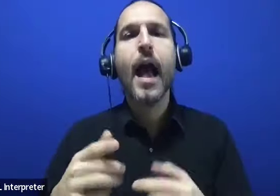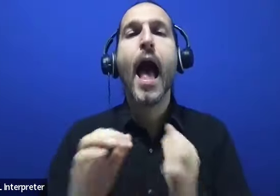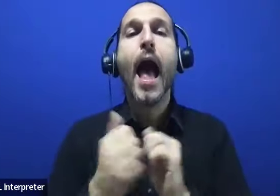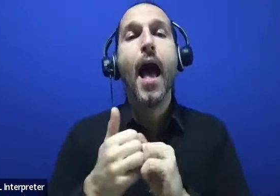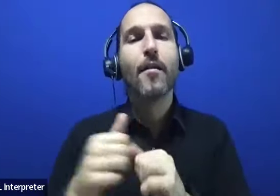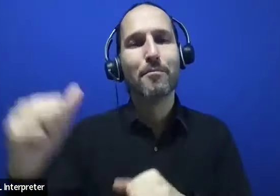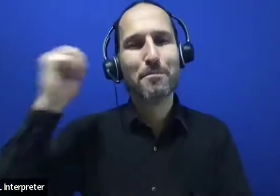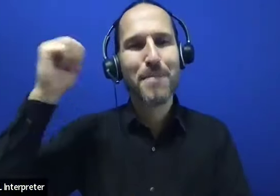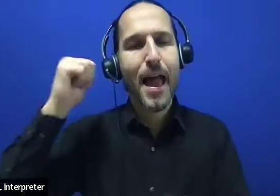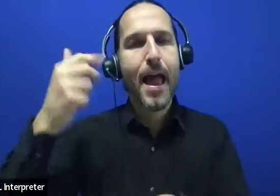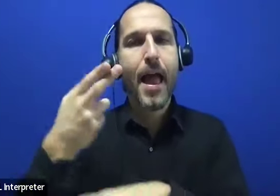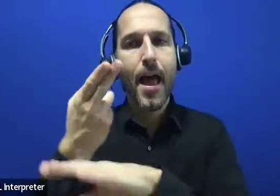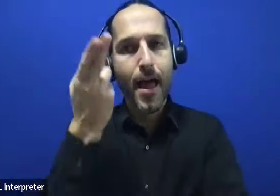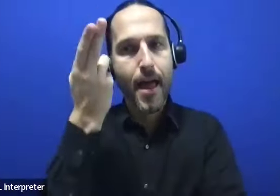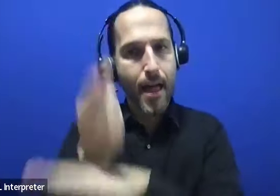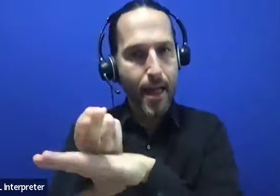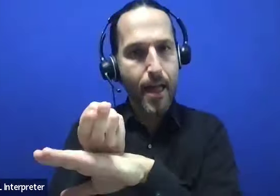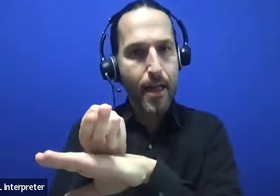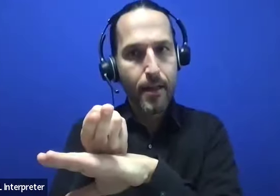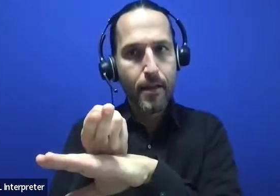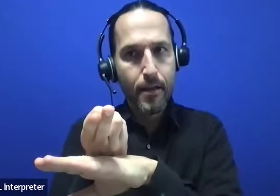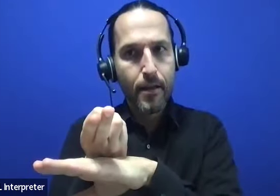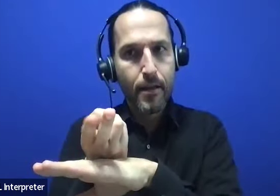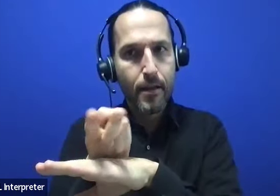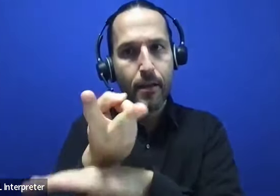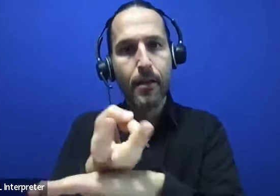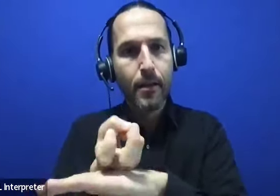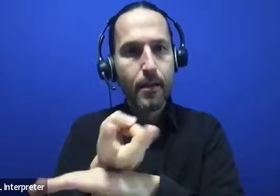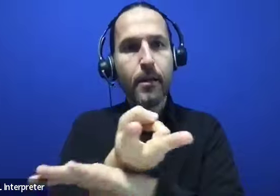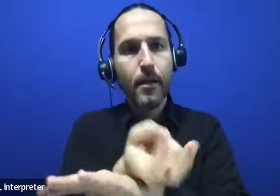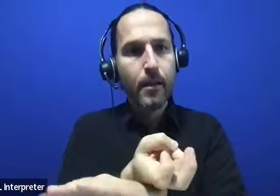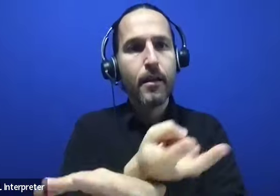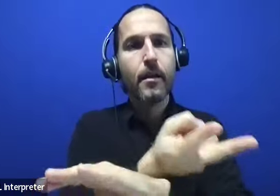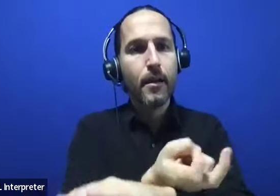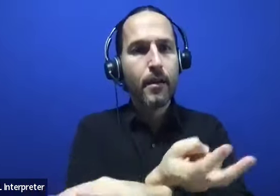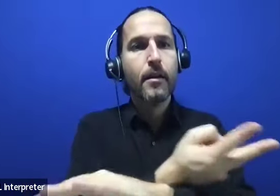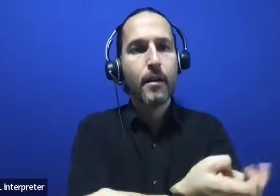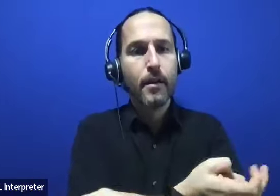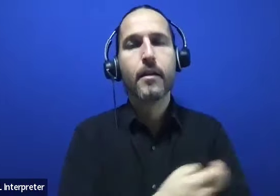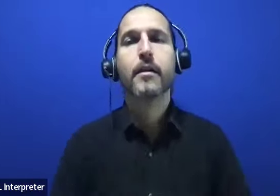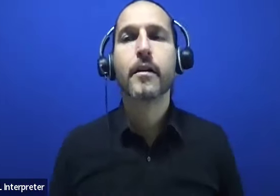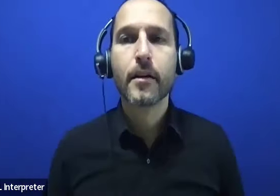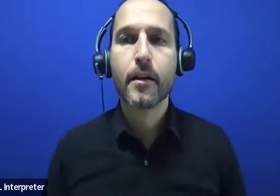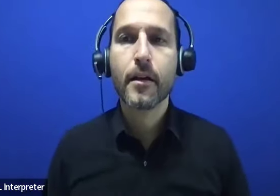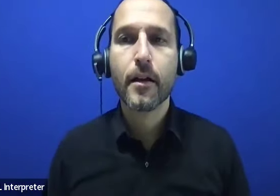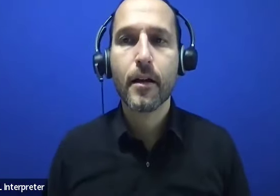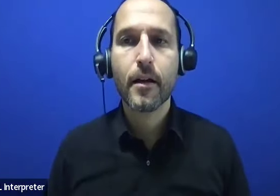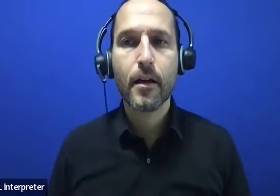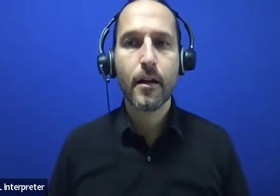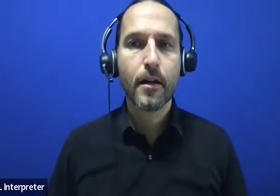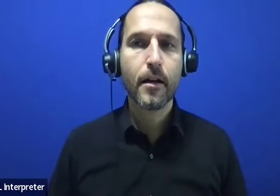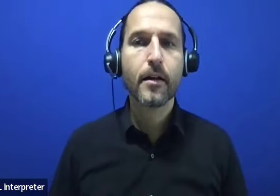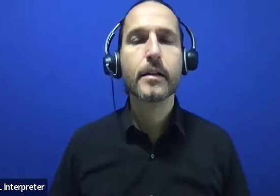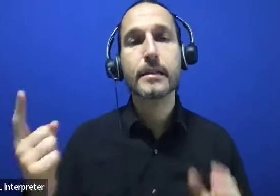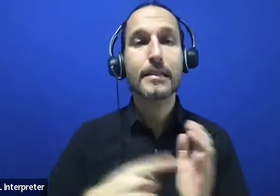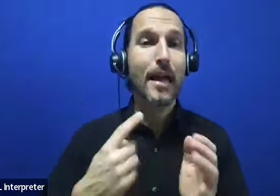back, their head down, and pushing with their legs, they scoot across the floor. They often end up with kind of a bald